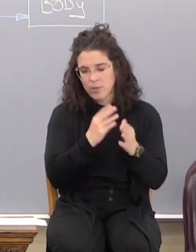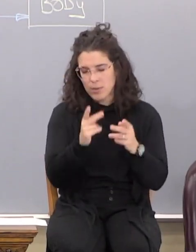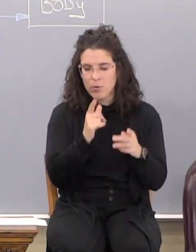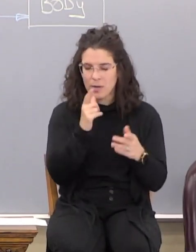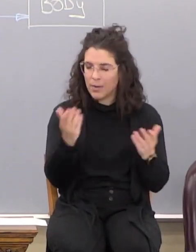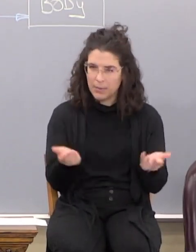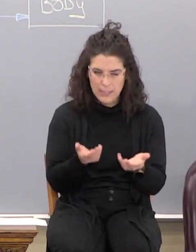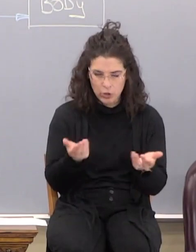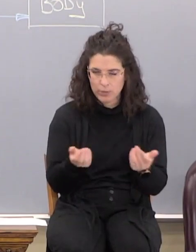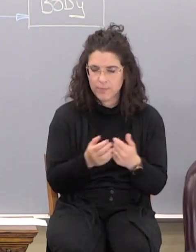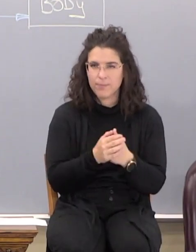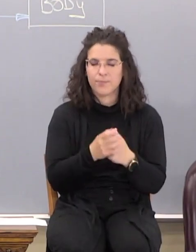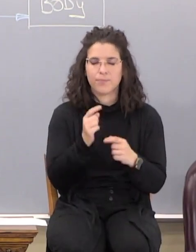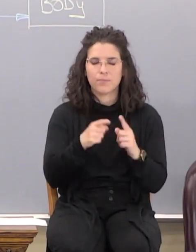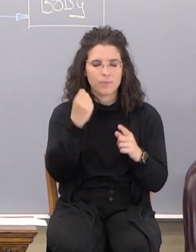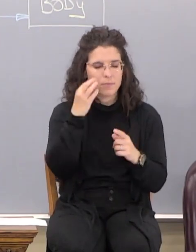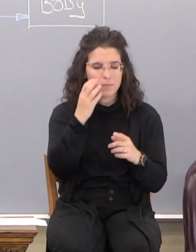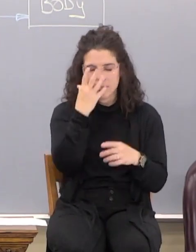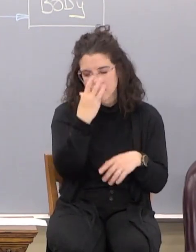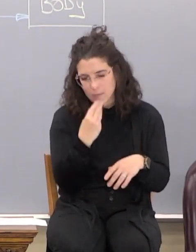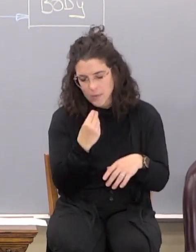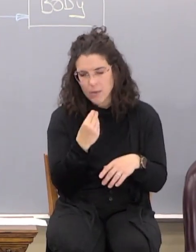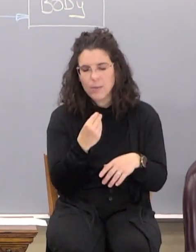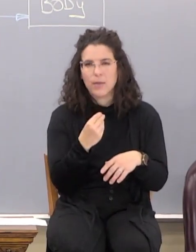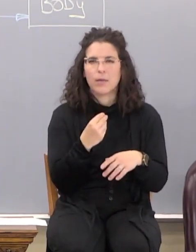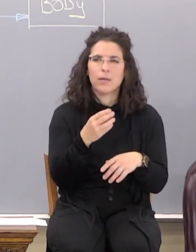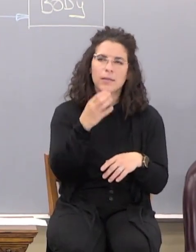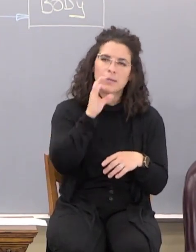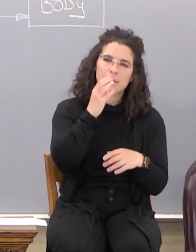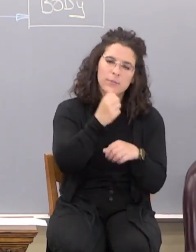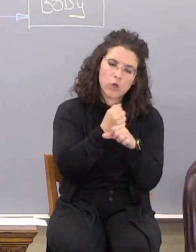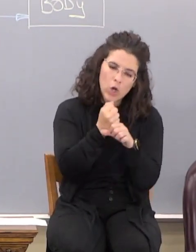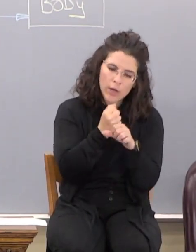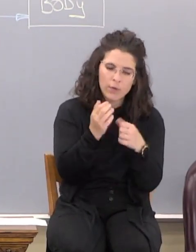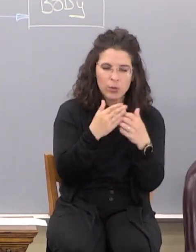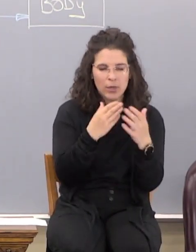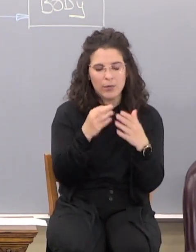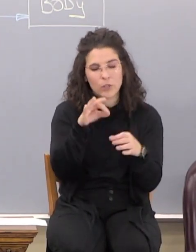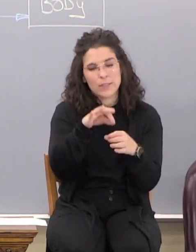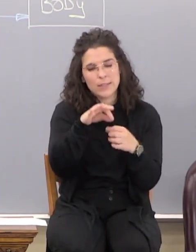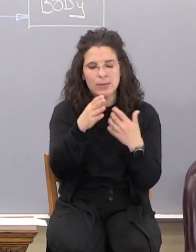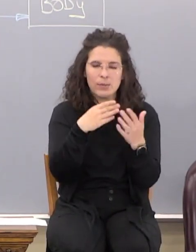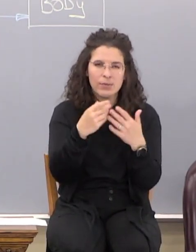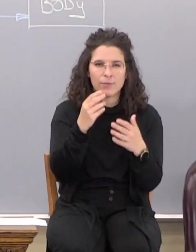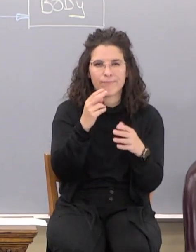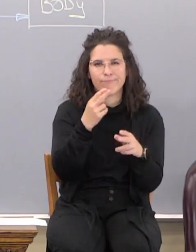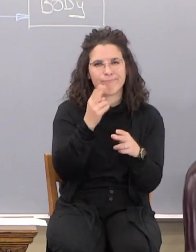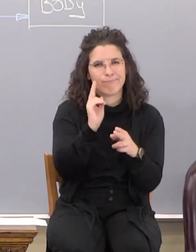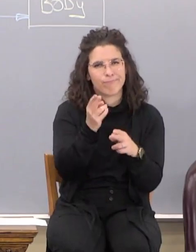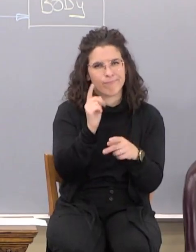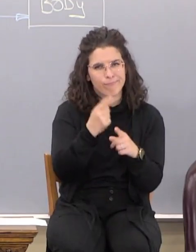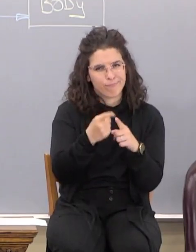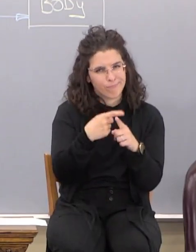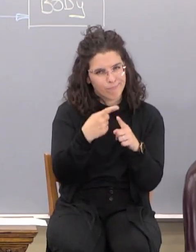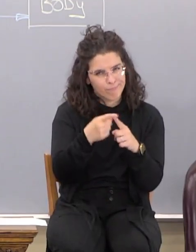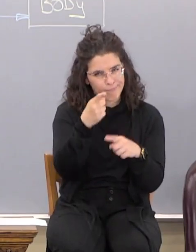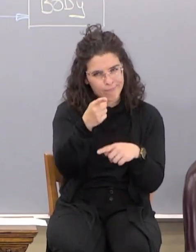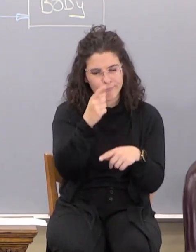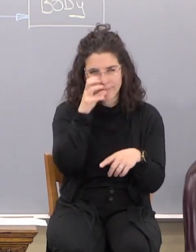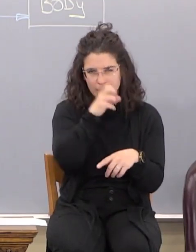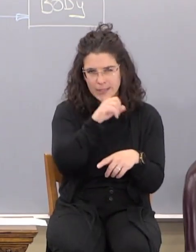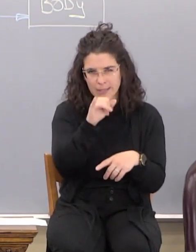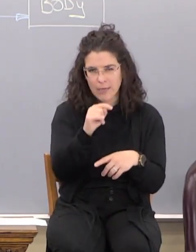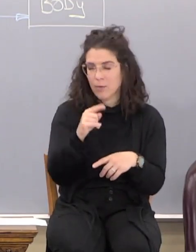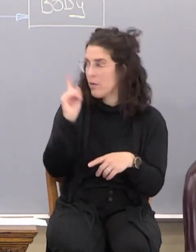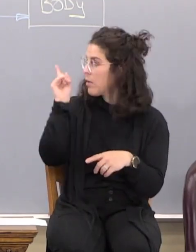here. But if you're slipping in or you're sipping coffee at the restaurant, whatever you're doing, shame on you. You're missing out. And he